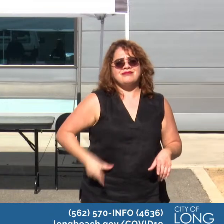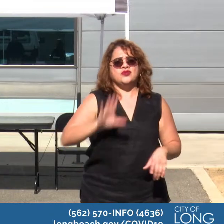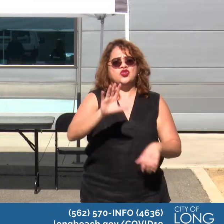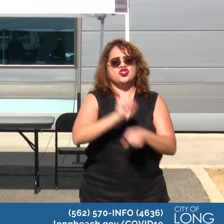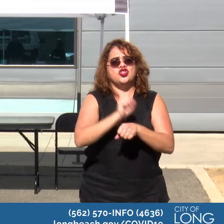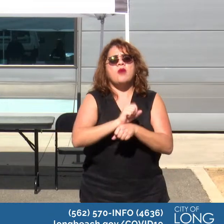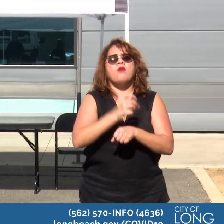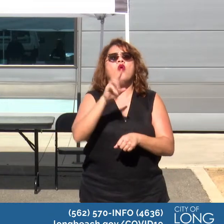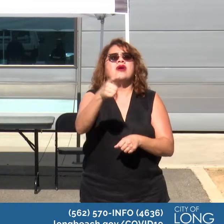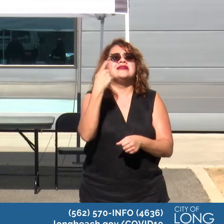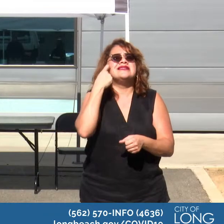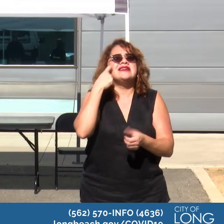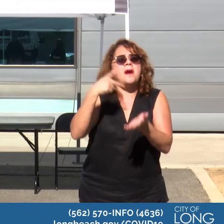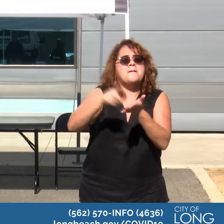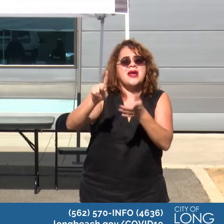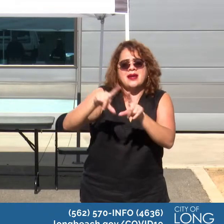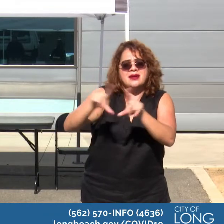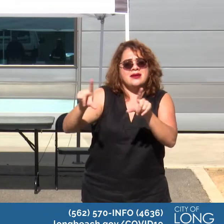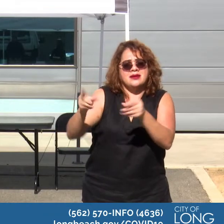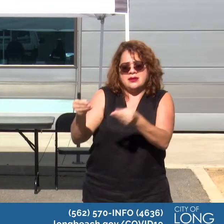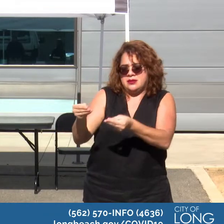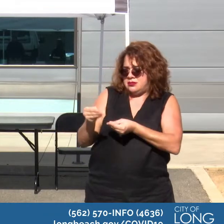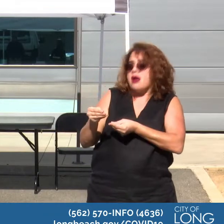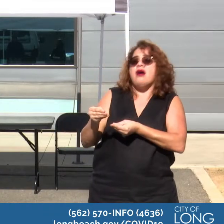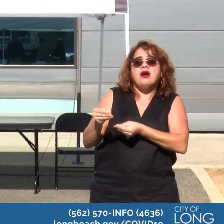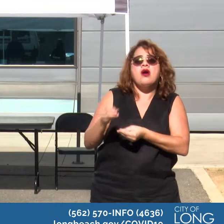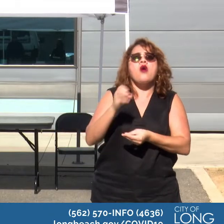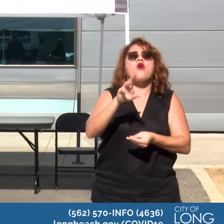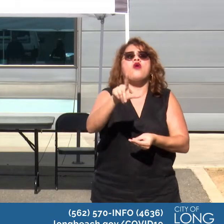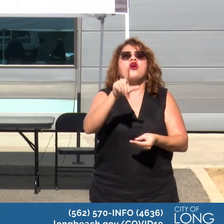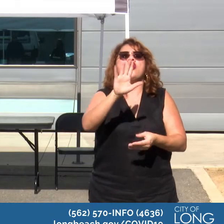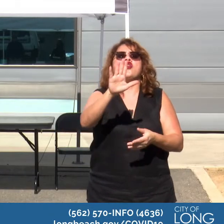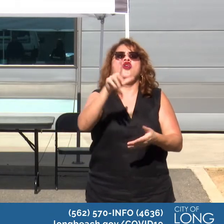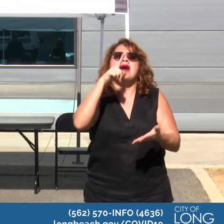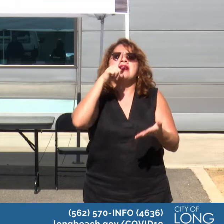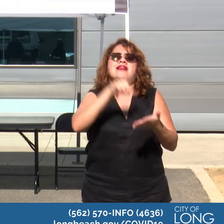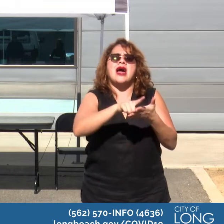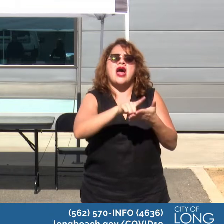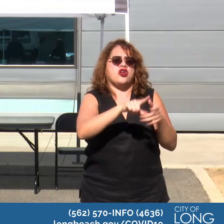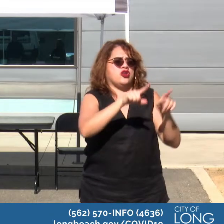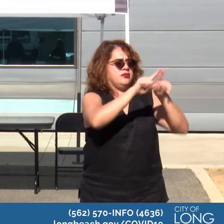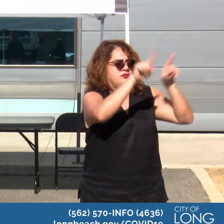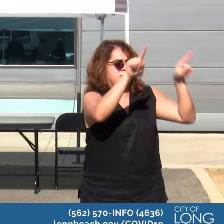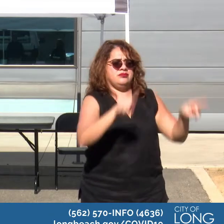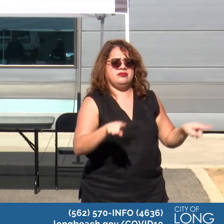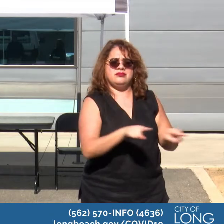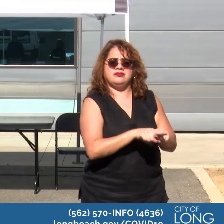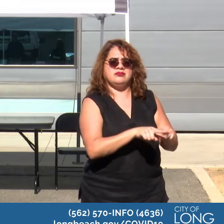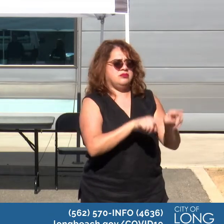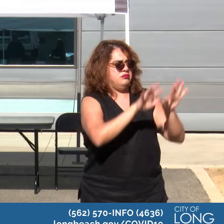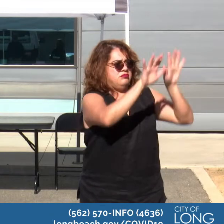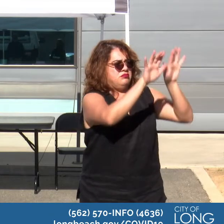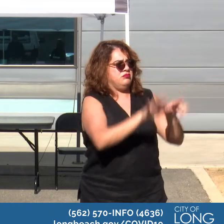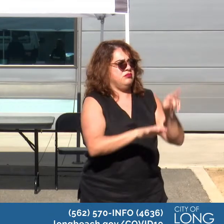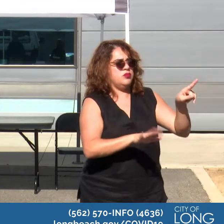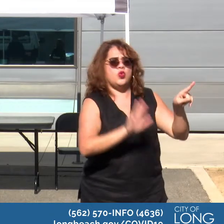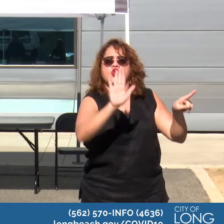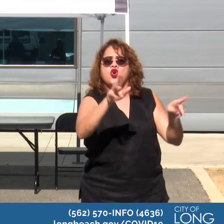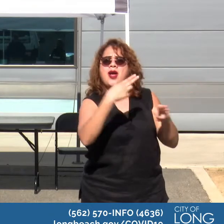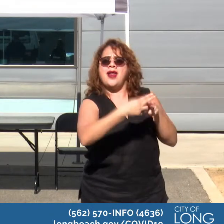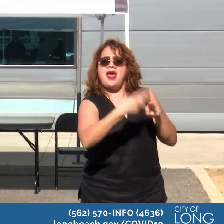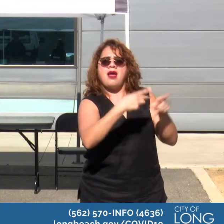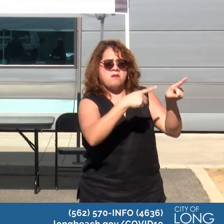or that you have on official letterhead with your name on it that you are that you work for that location. And so any of those three